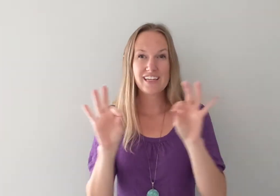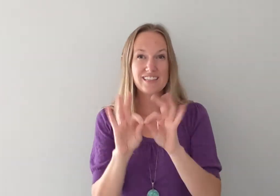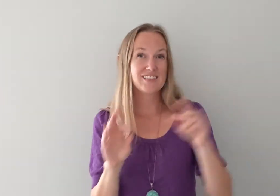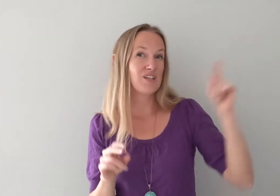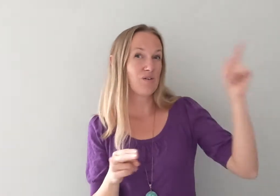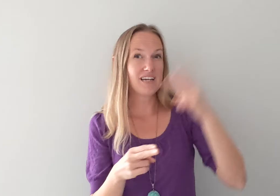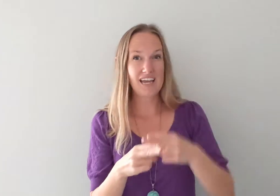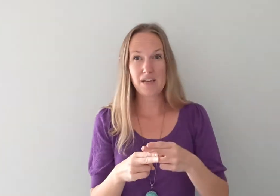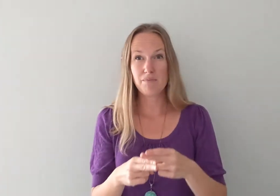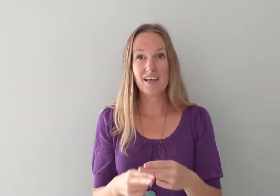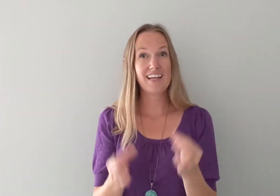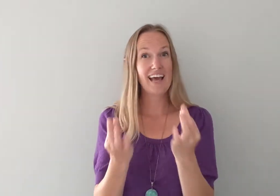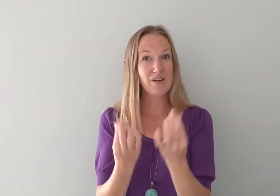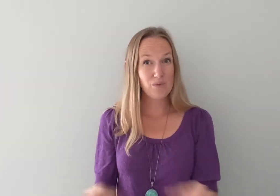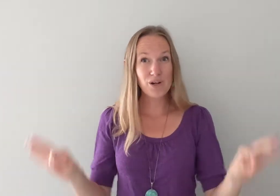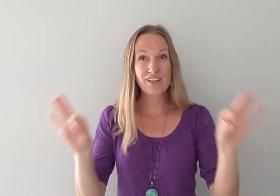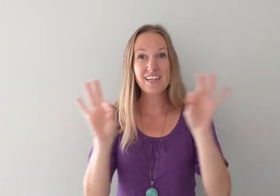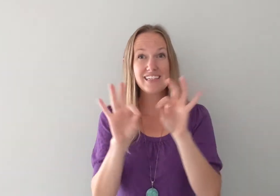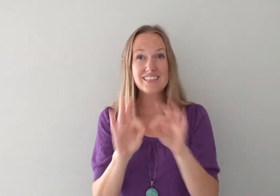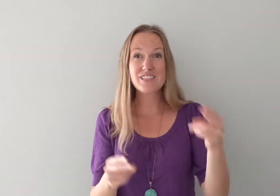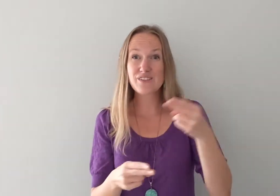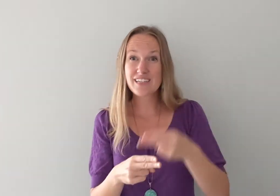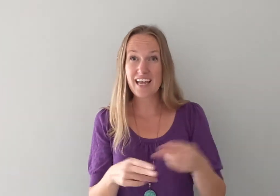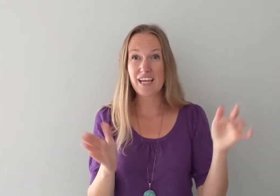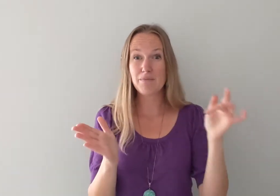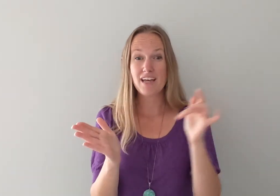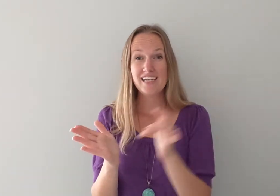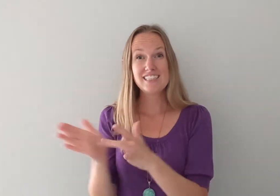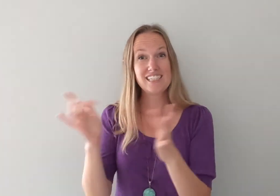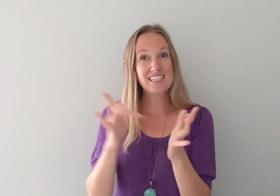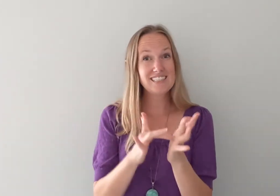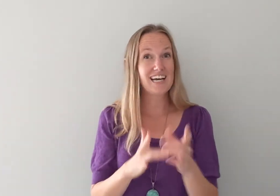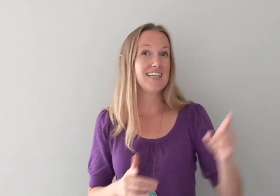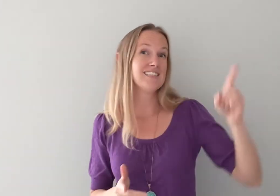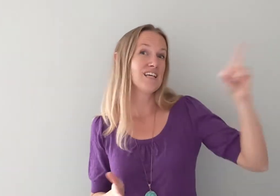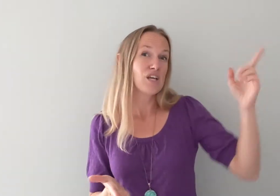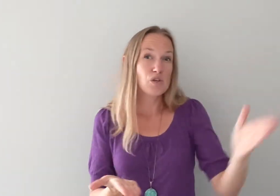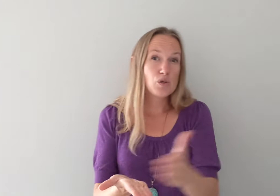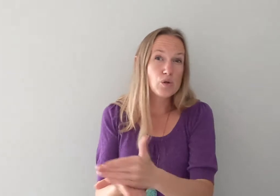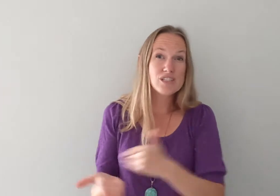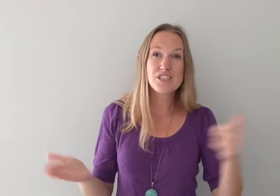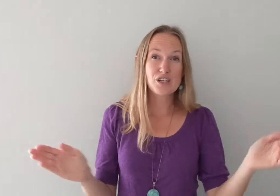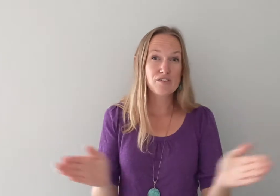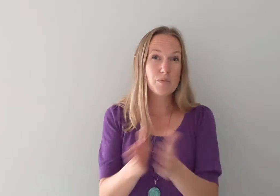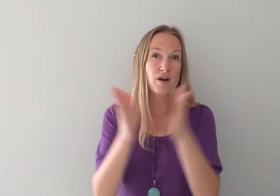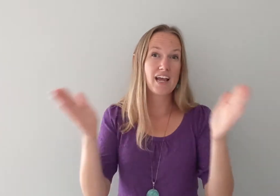is your name. And again, worthy is your name, Jesus. You deserve the